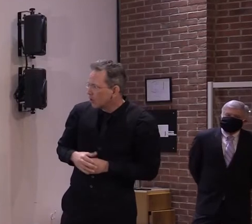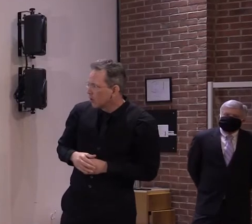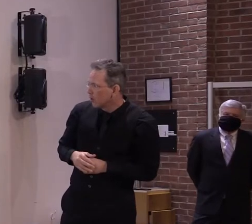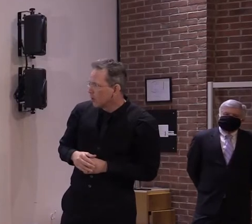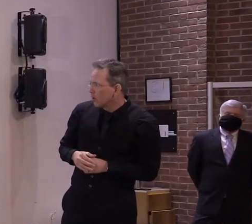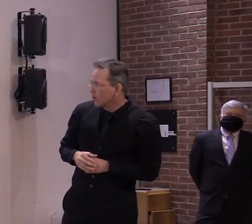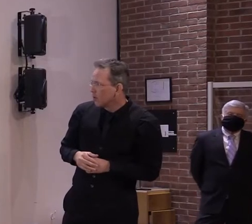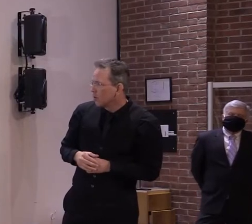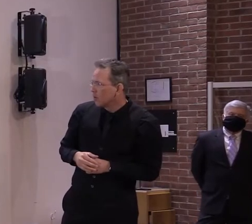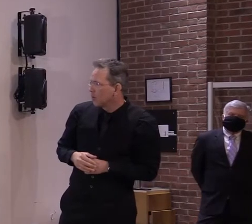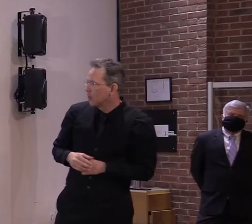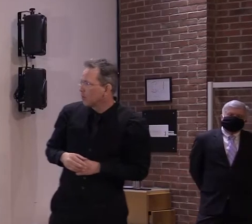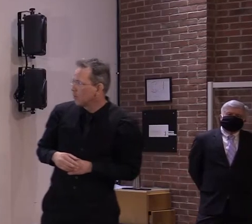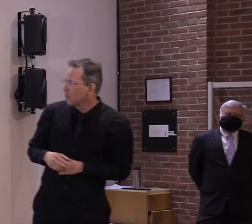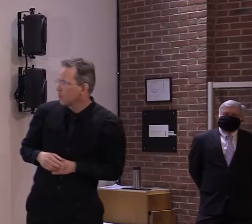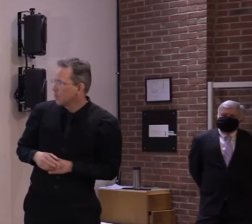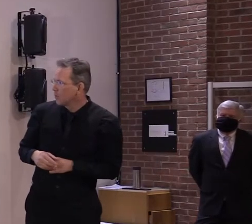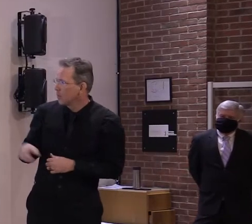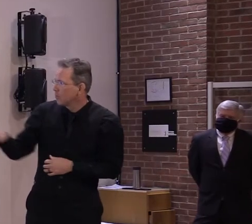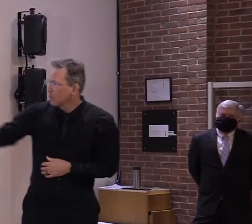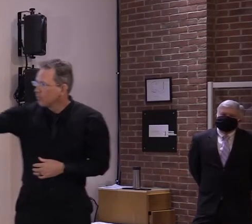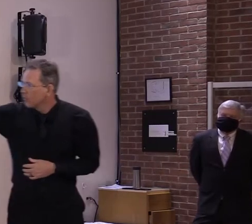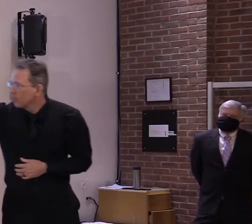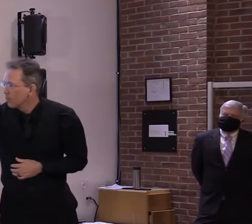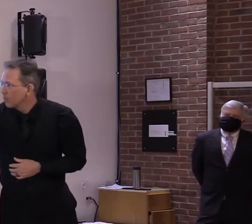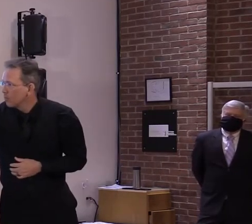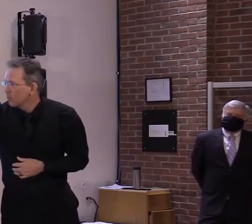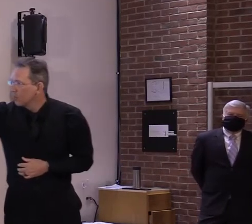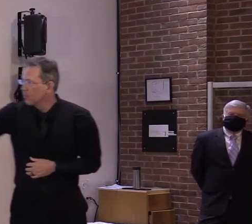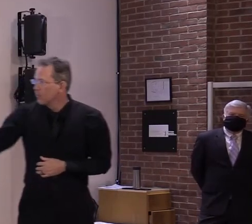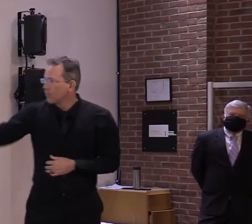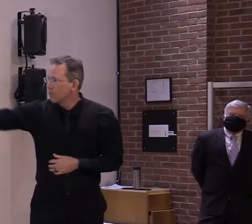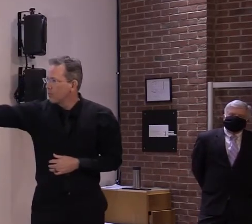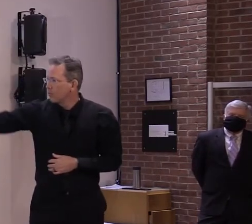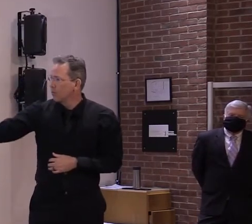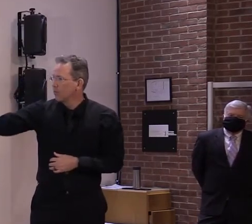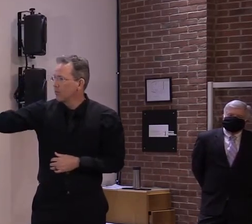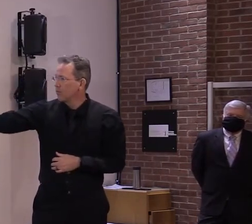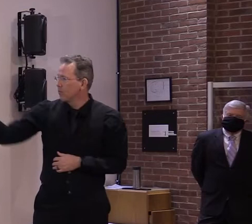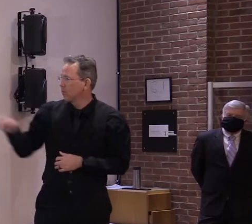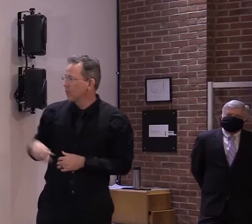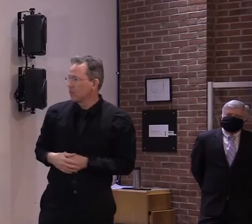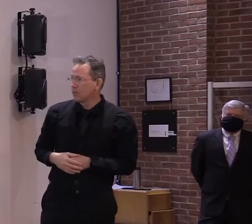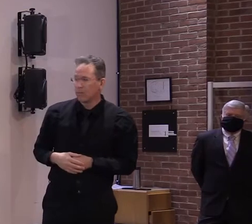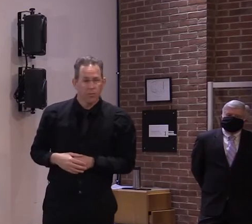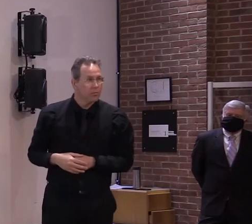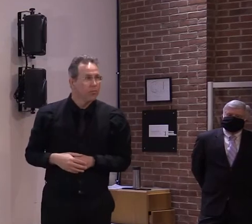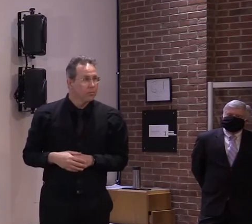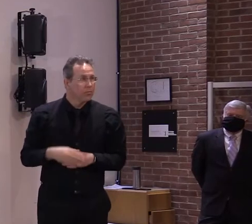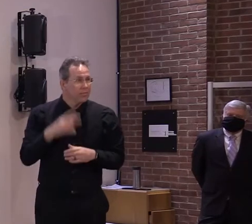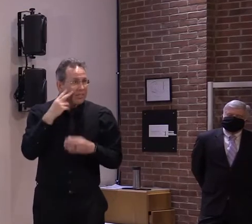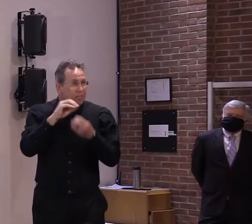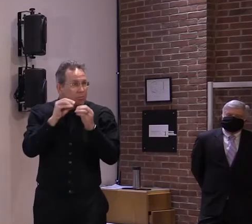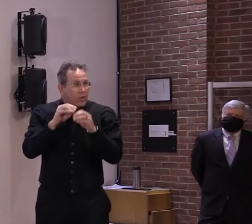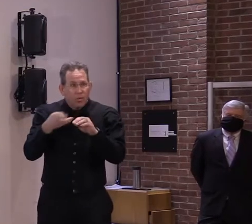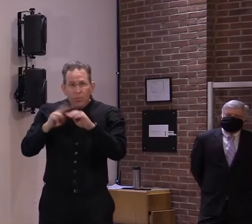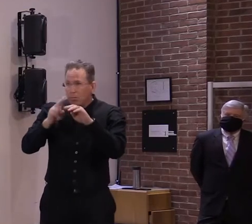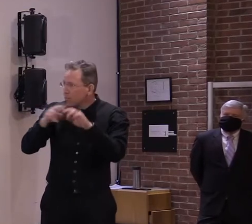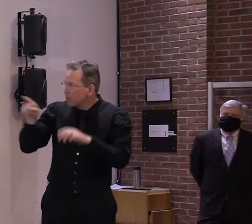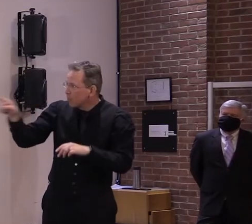70. Step three, 70 to 85. But this move, this big move to July 4th, where all